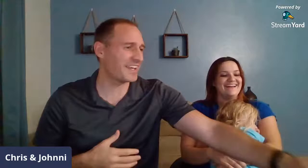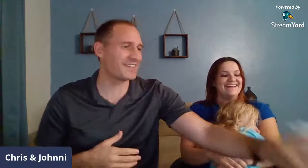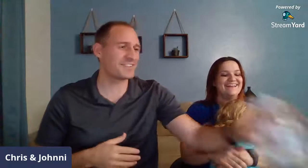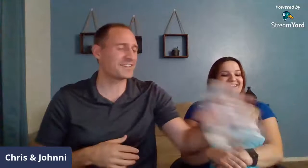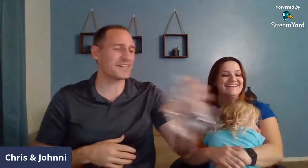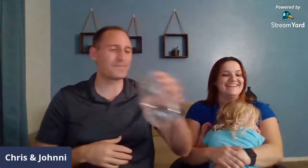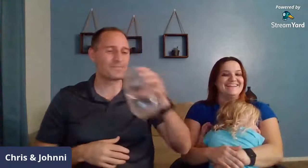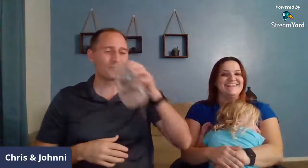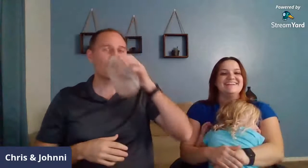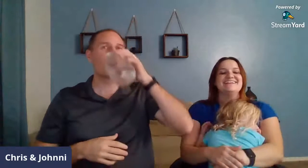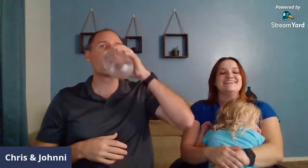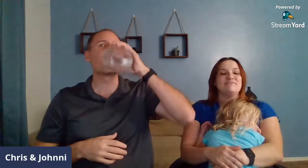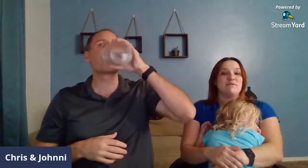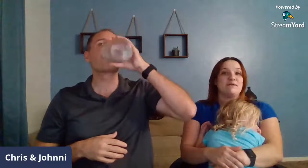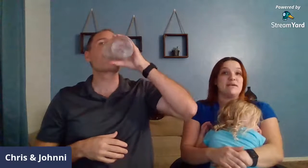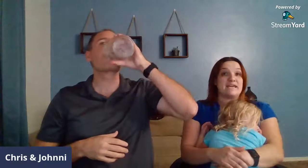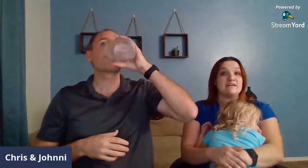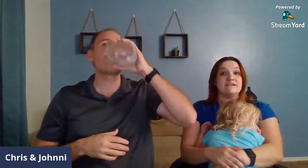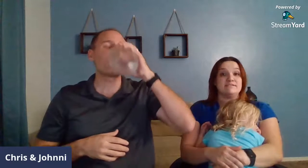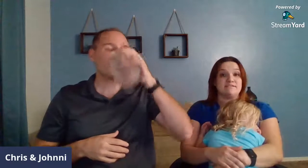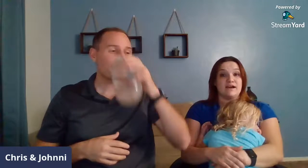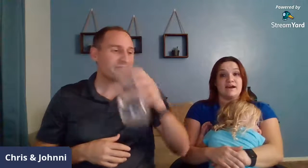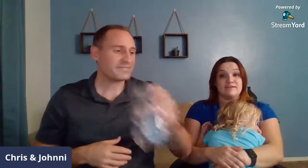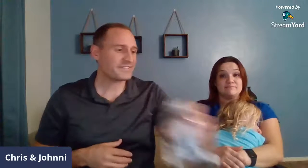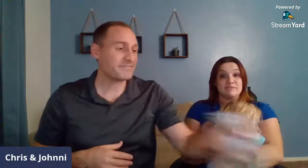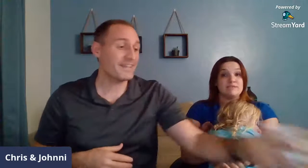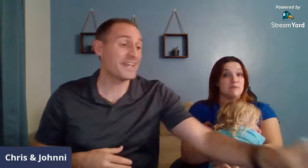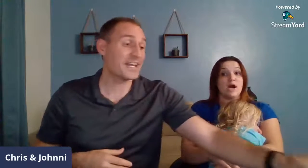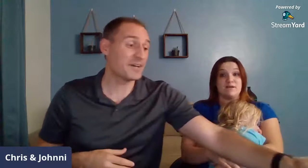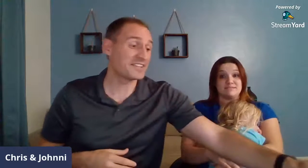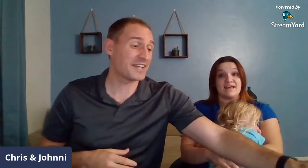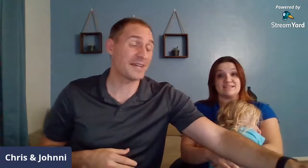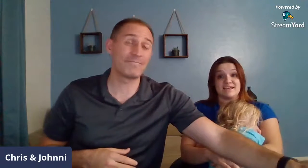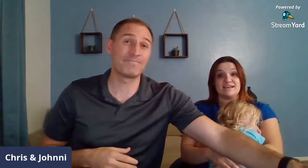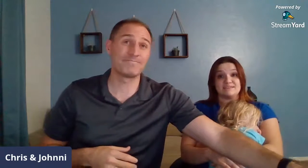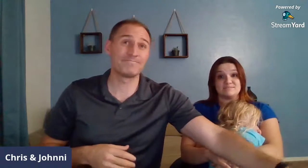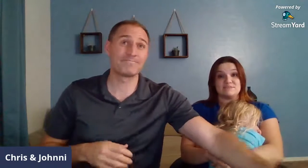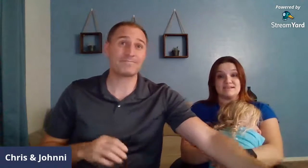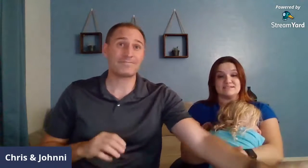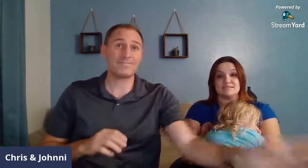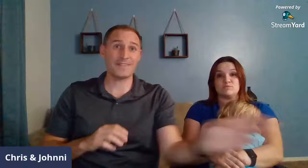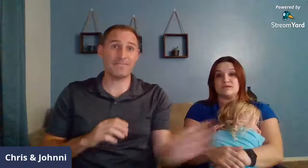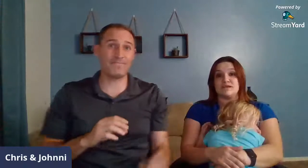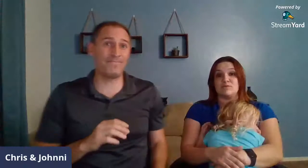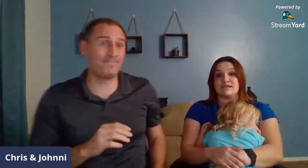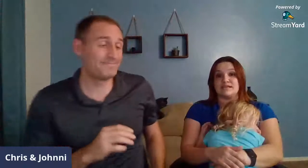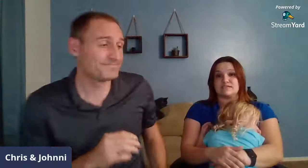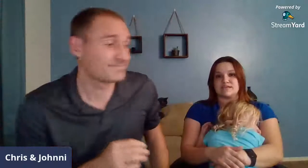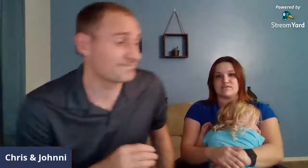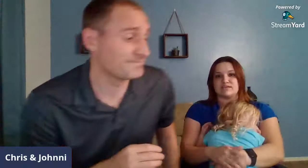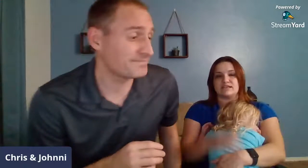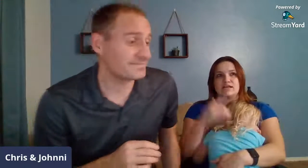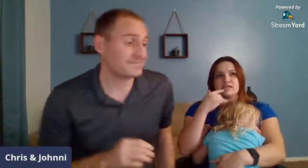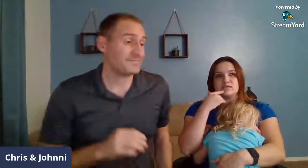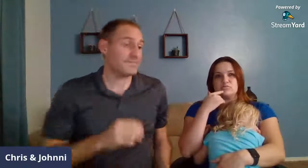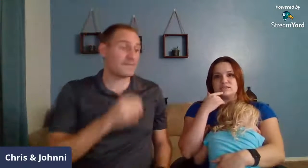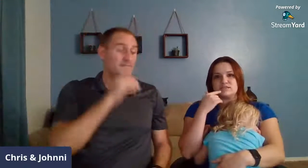every time. He bombed Anyways, that test because it went against everything that he